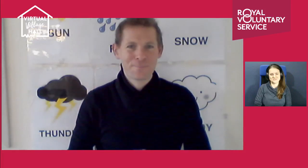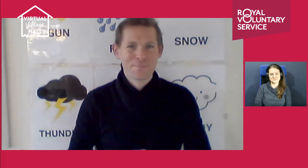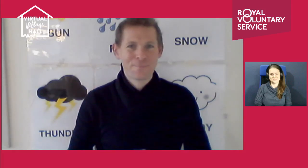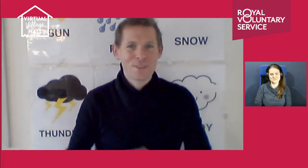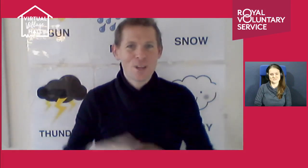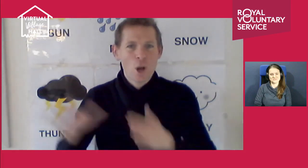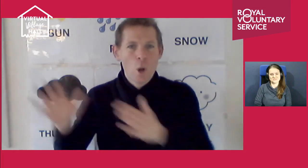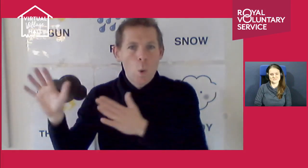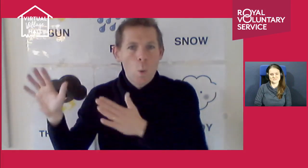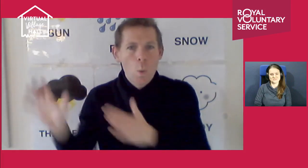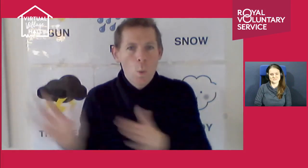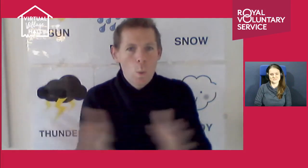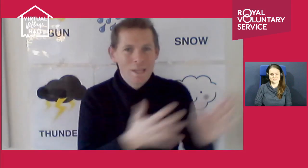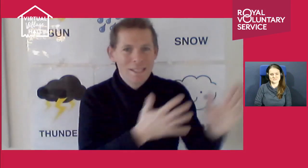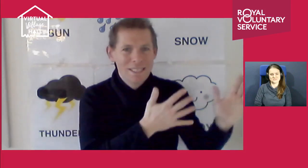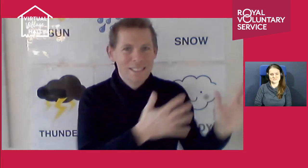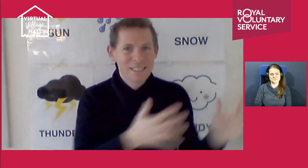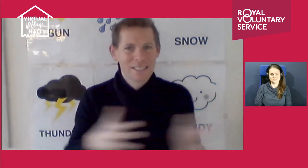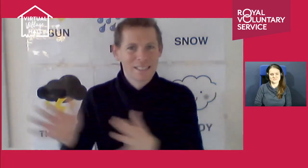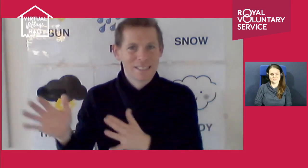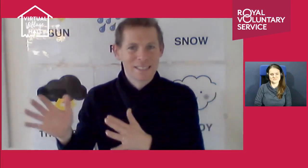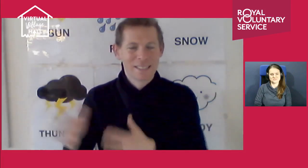Thunder.